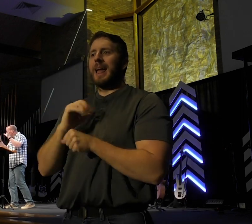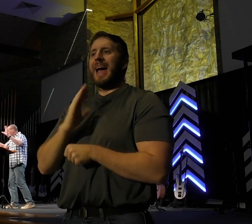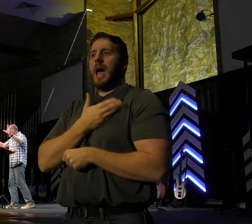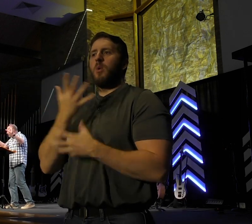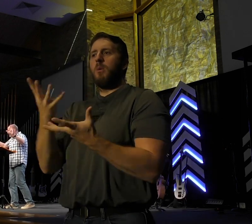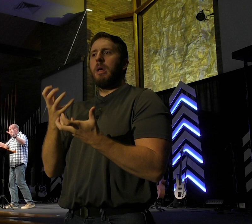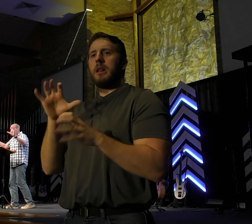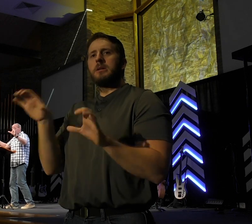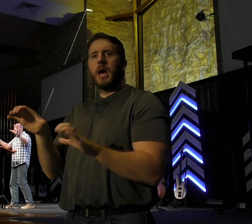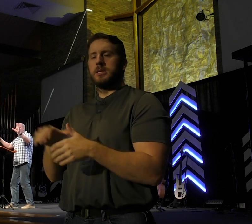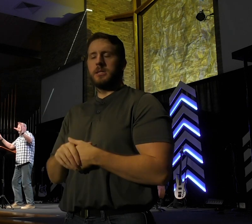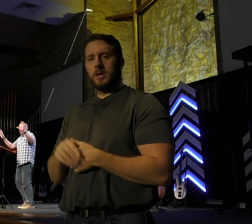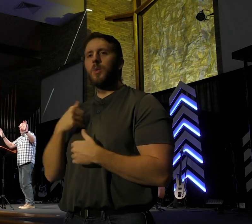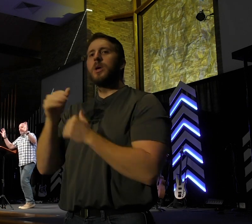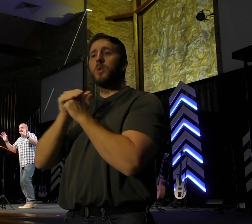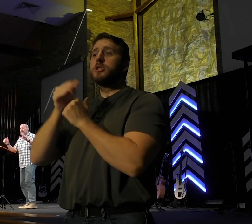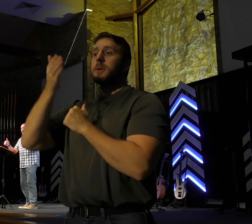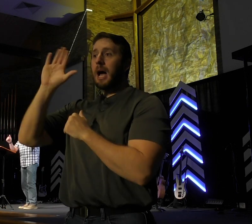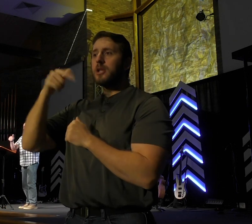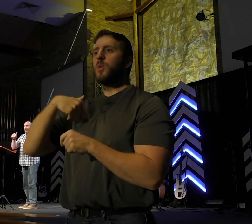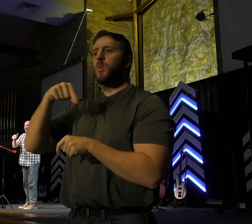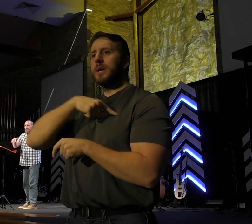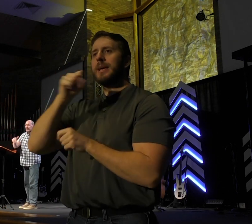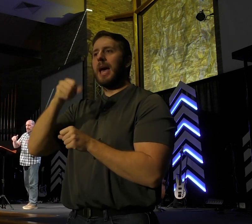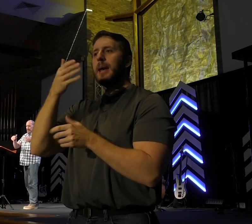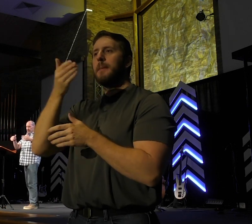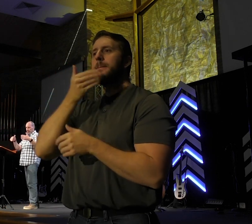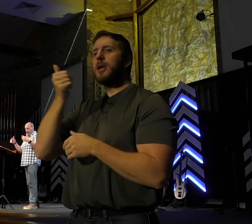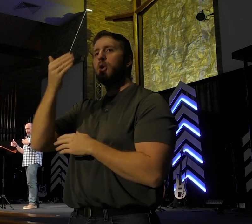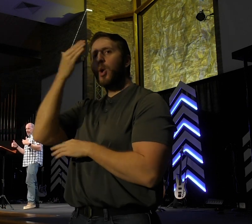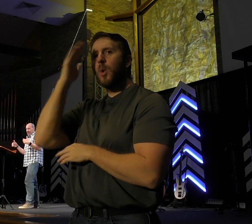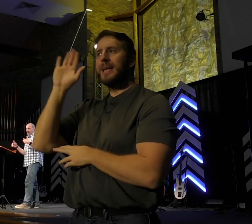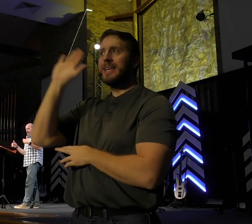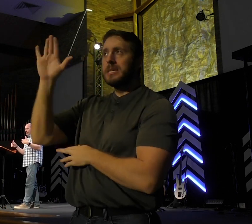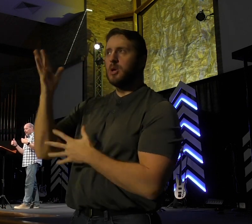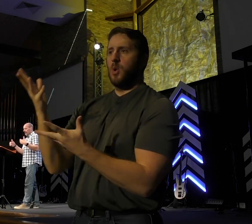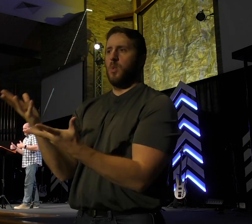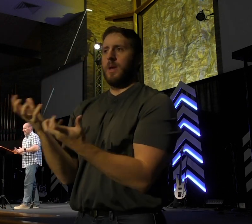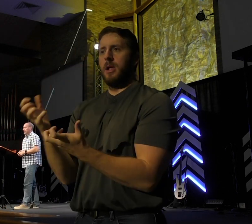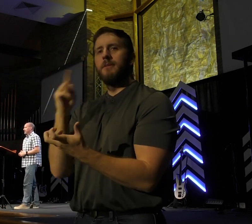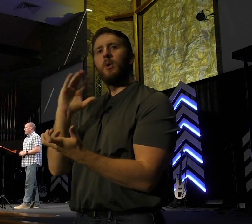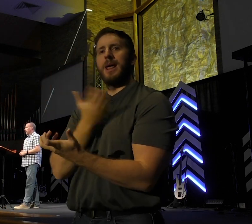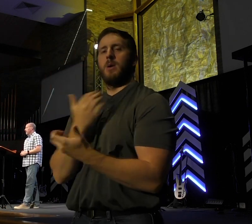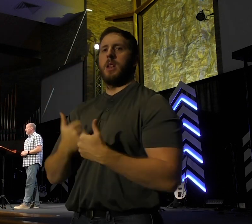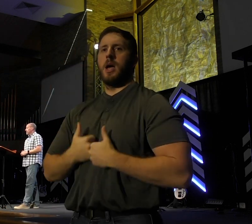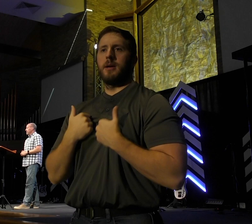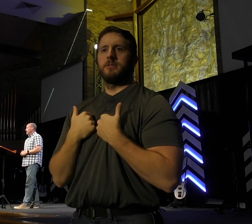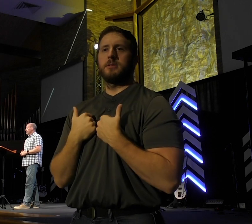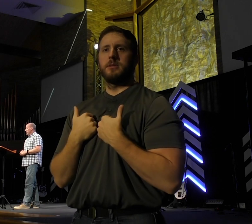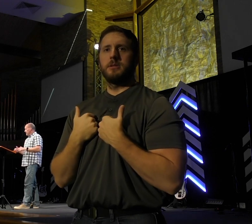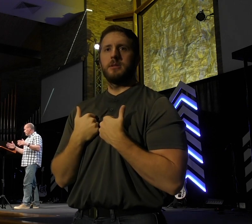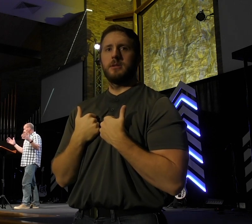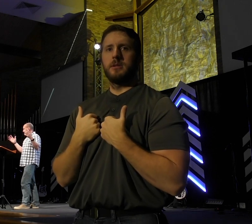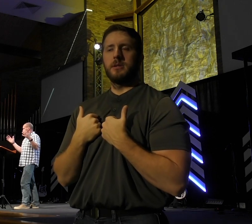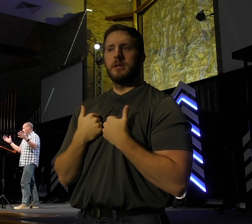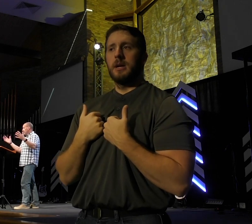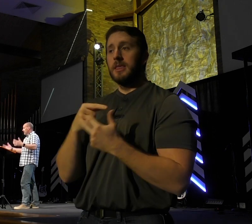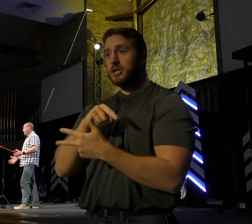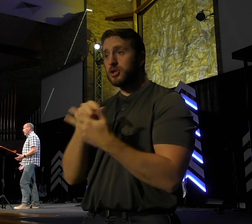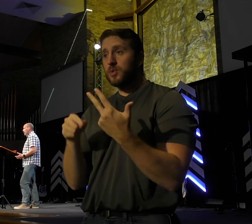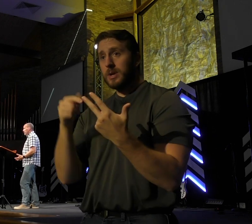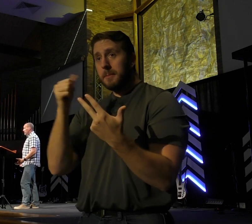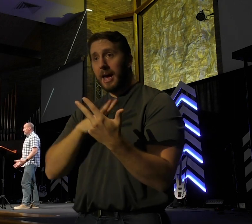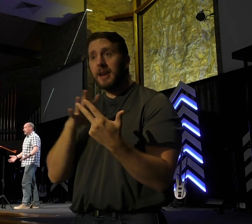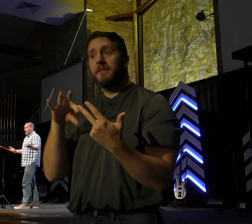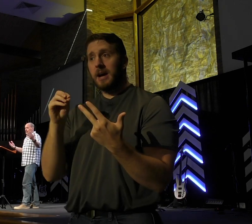We worship God so that we can better know his will for our lives. And these three guys found